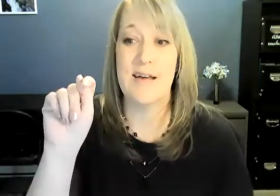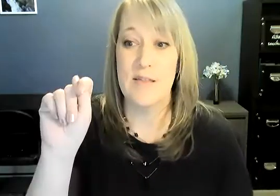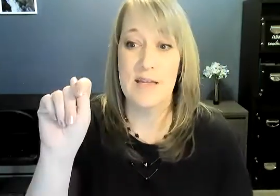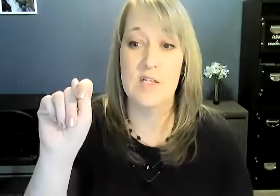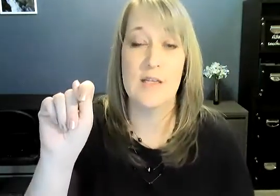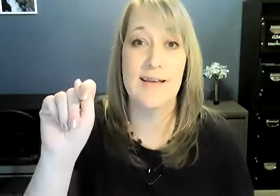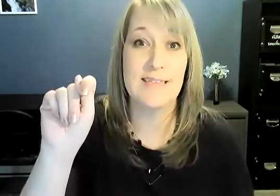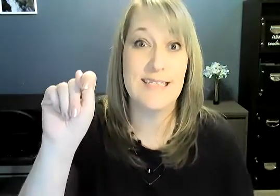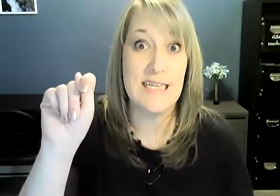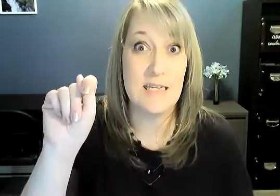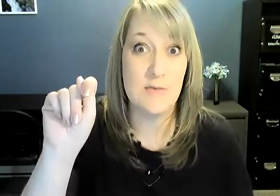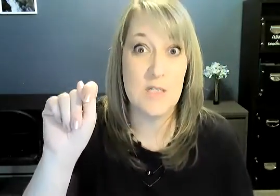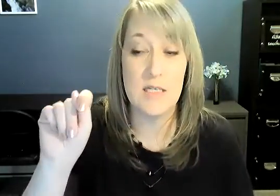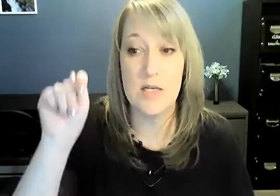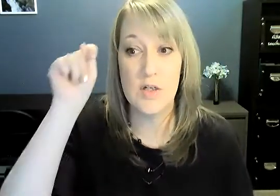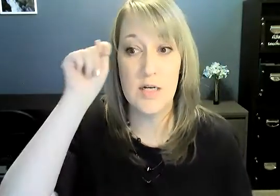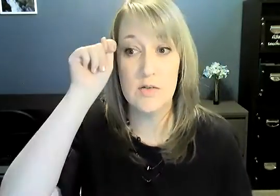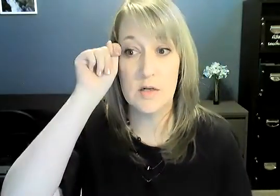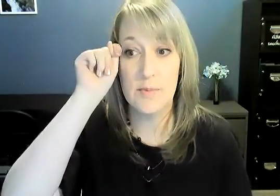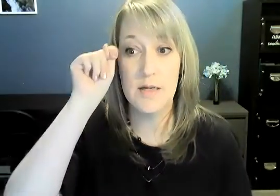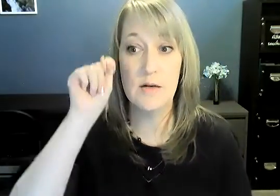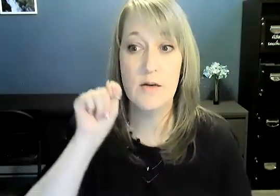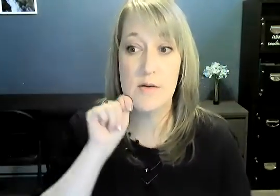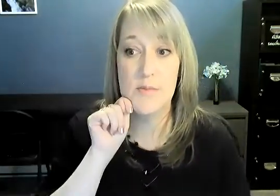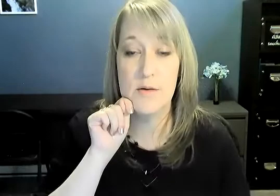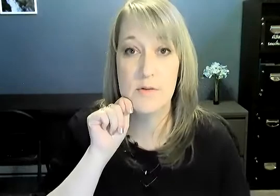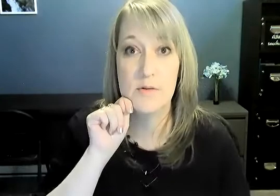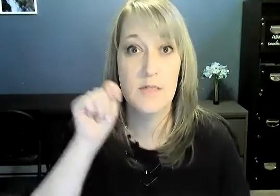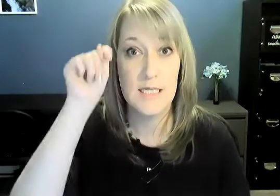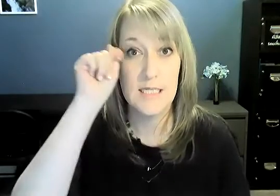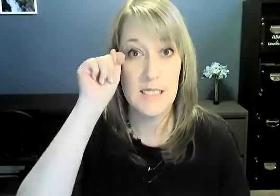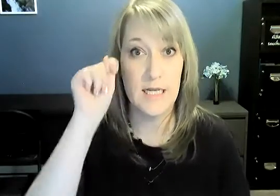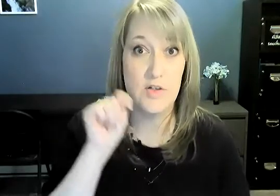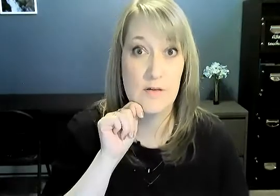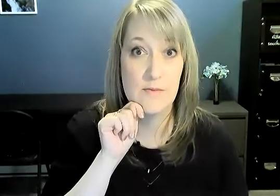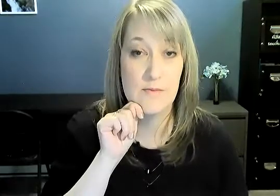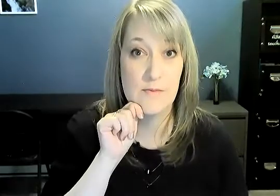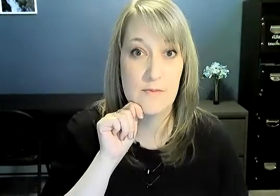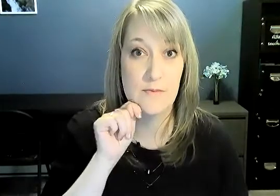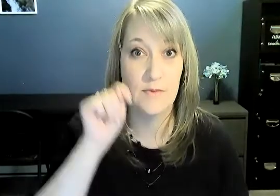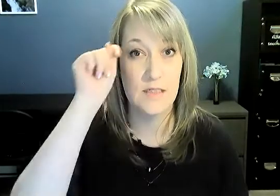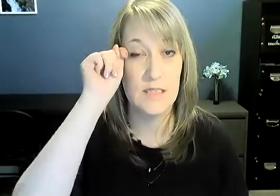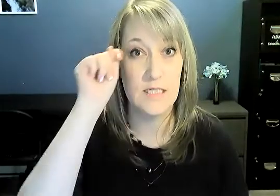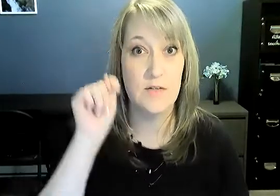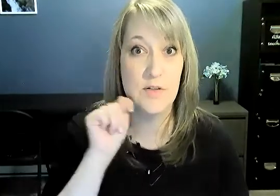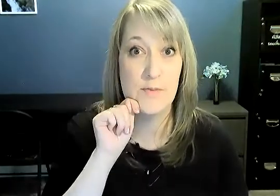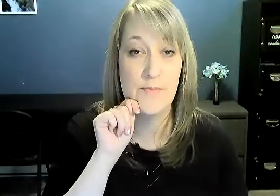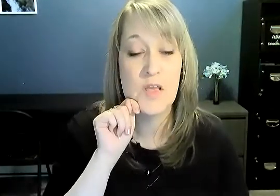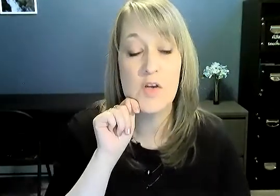the initialized T for teenager, and you start up here and you come down. Teenager. Teenager. You can